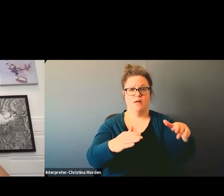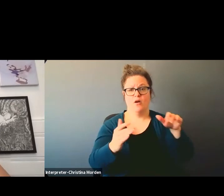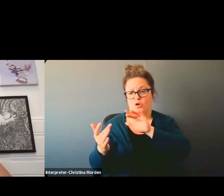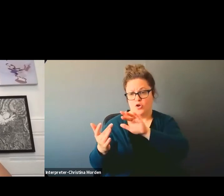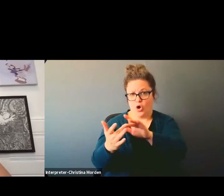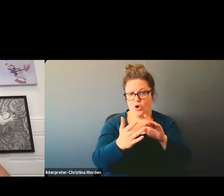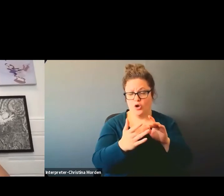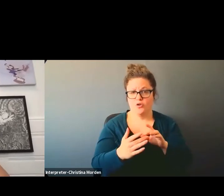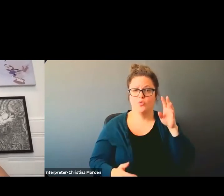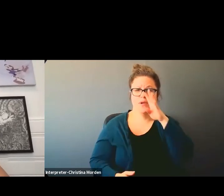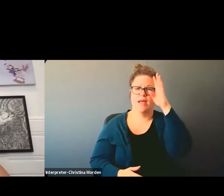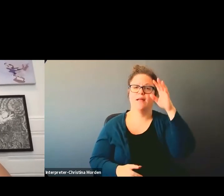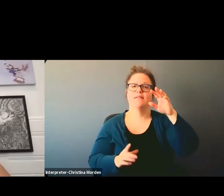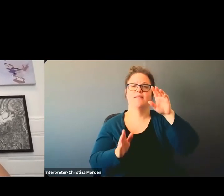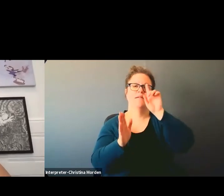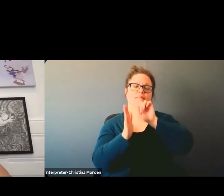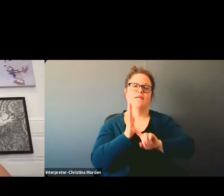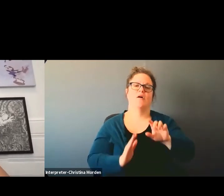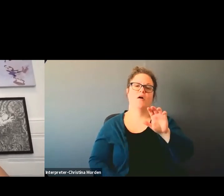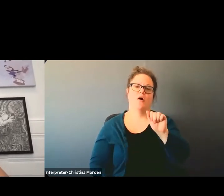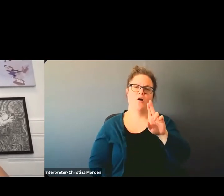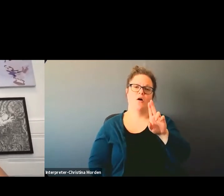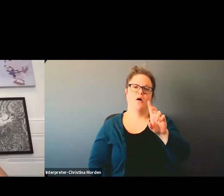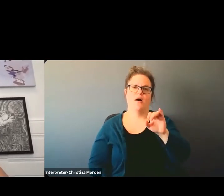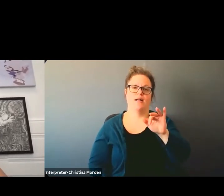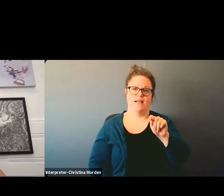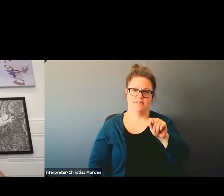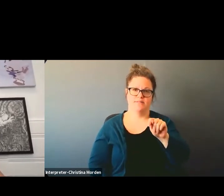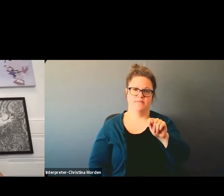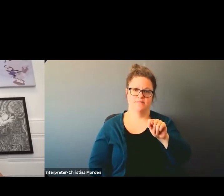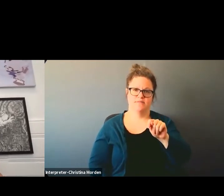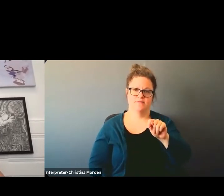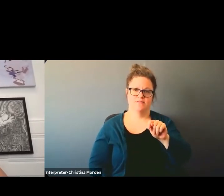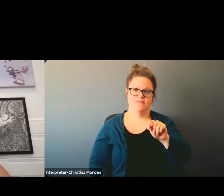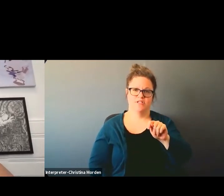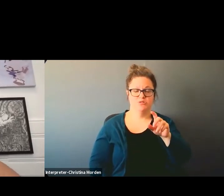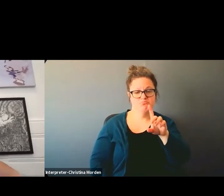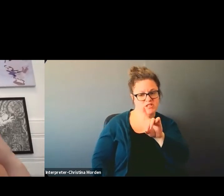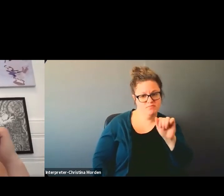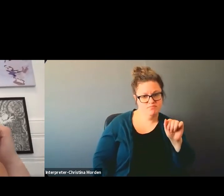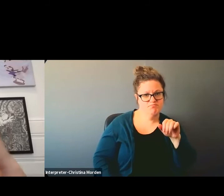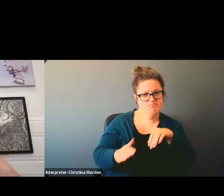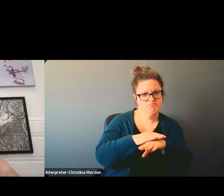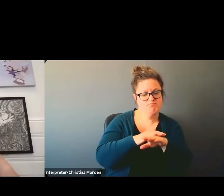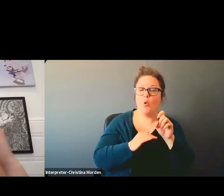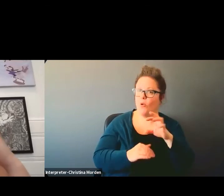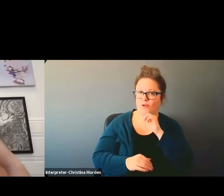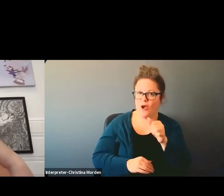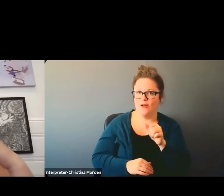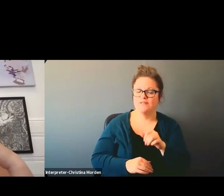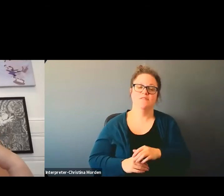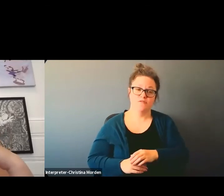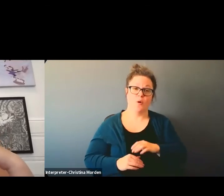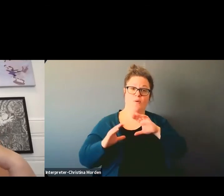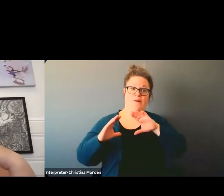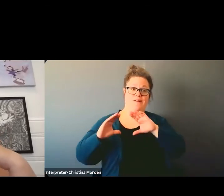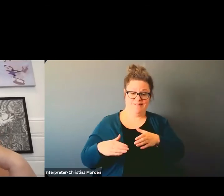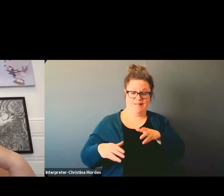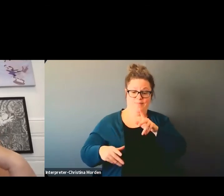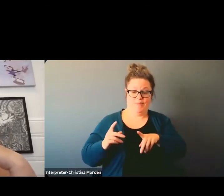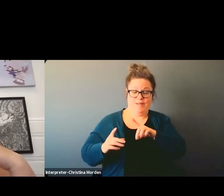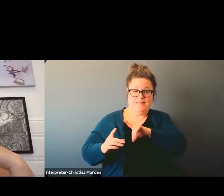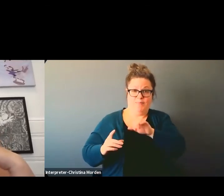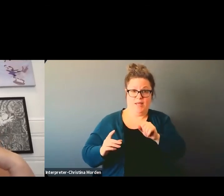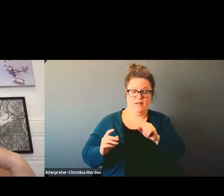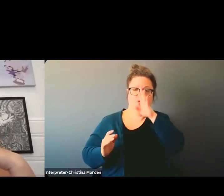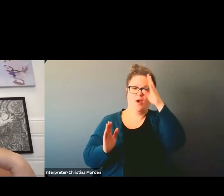an audit for spaces that's created by and for people with disabilities. And so once we create that, we'll be visiting